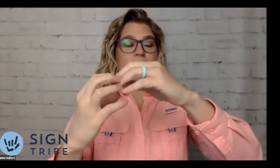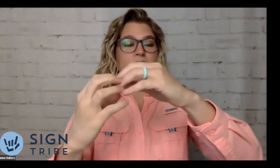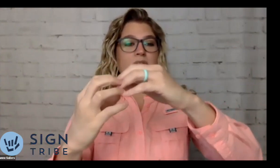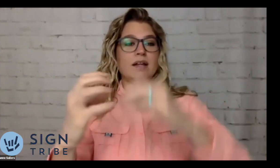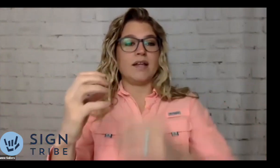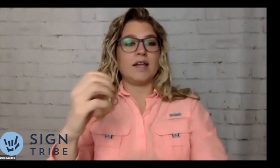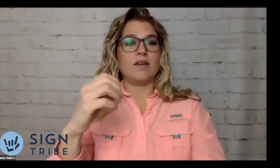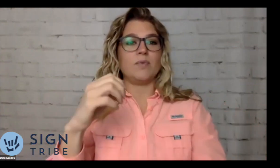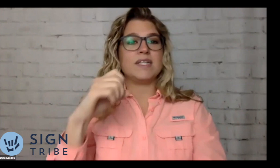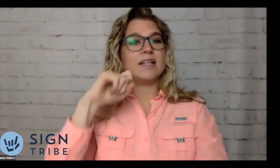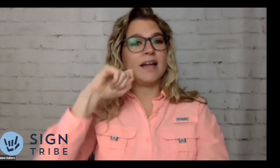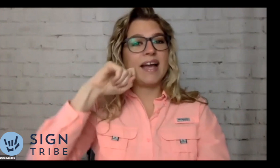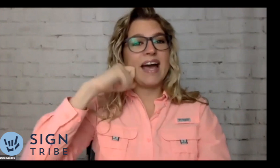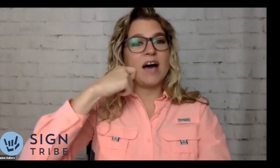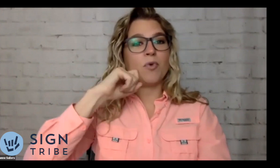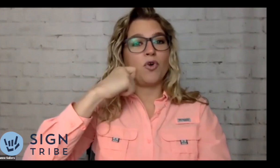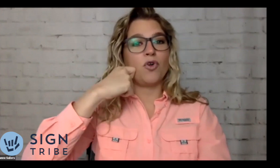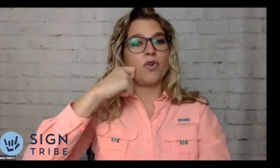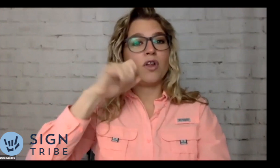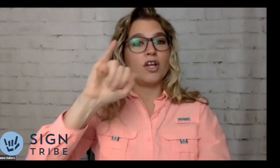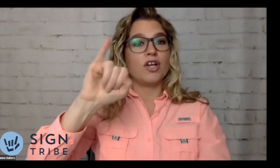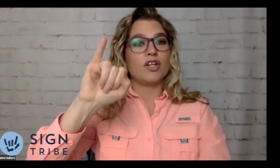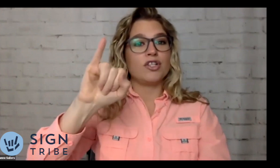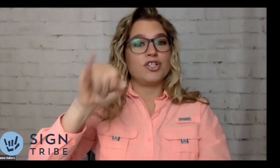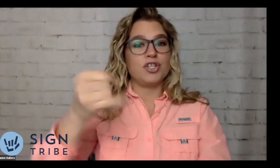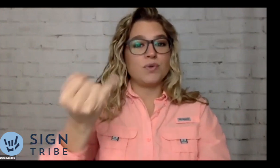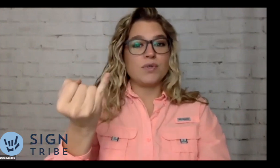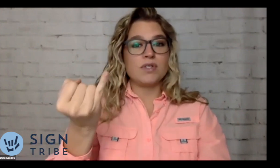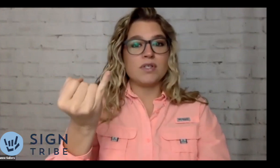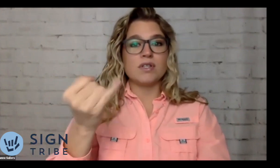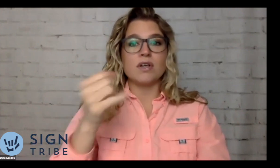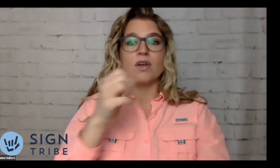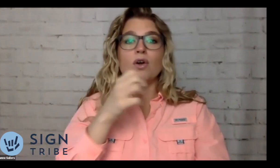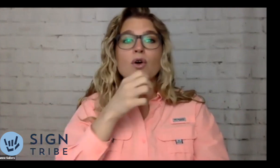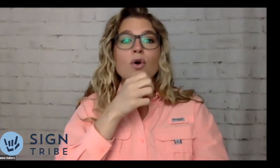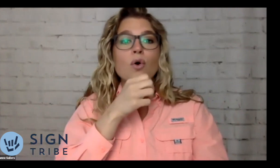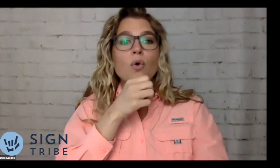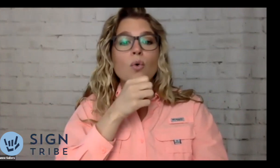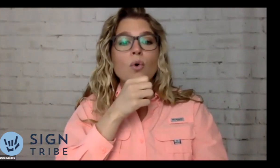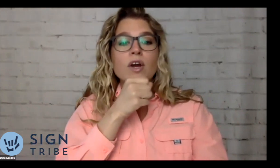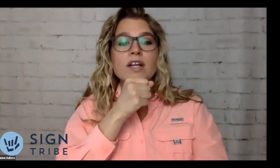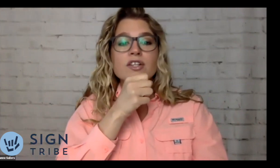and then we did like apple juice, orange